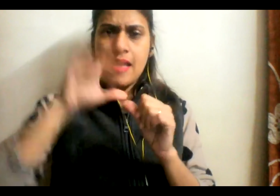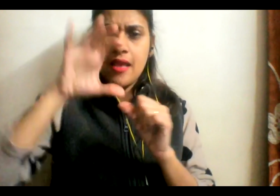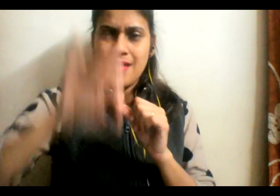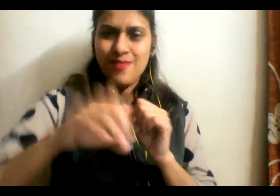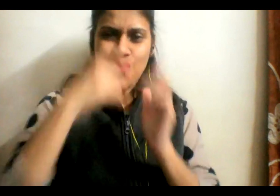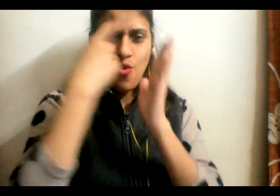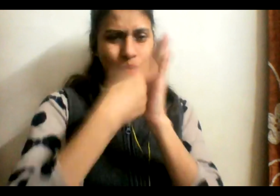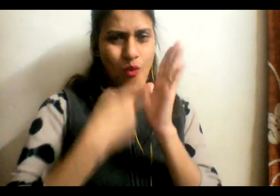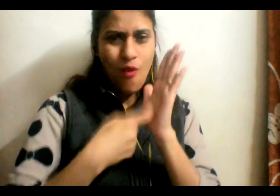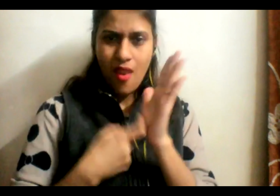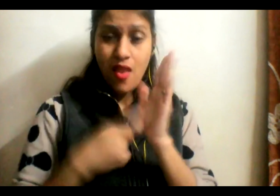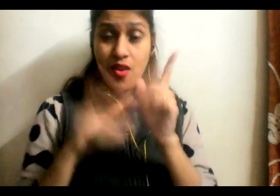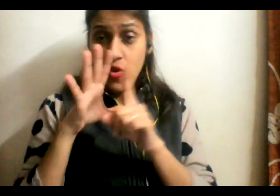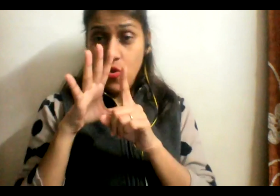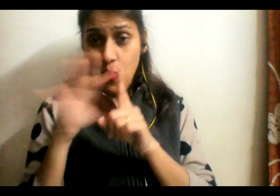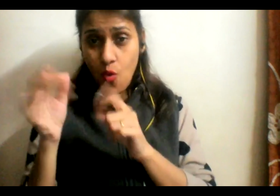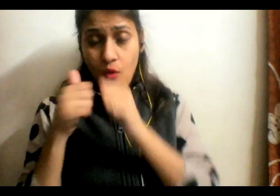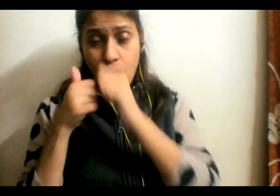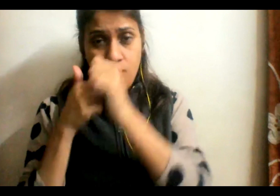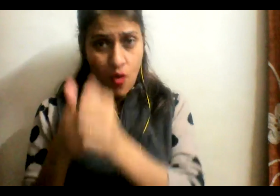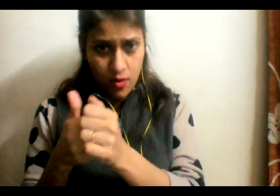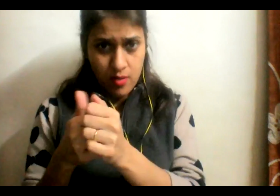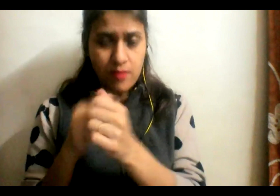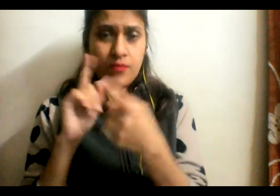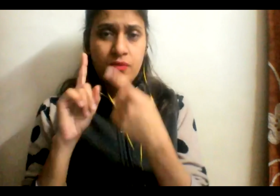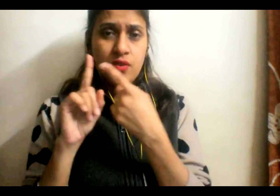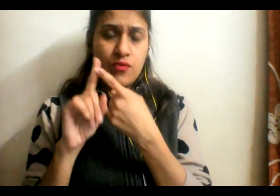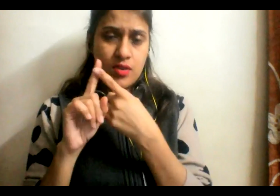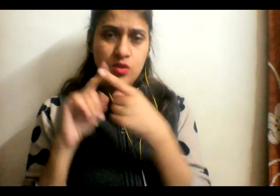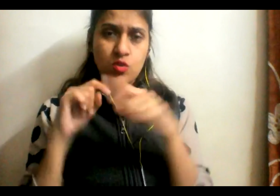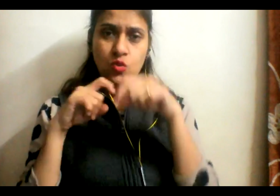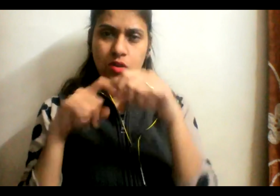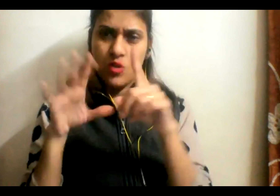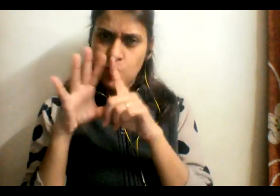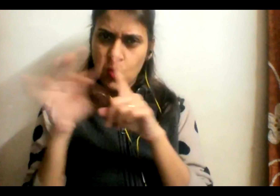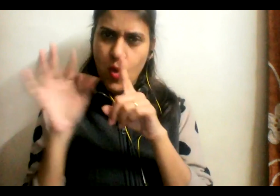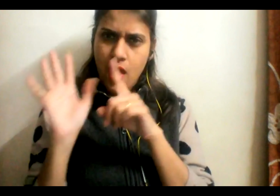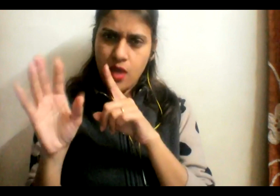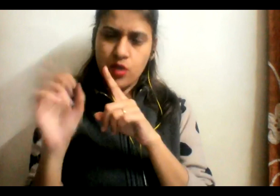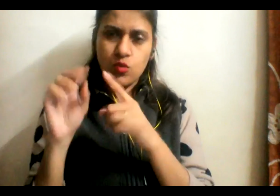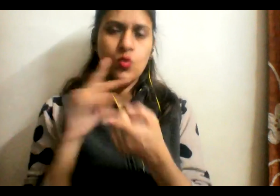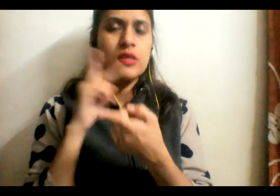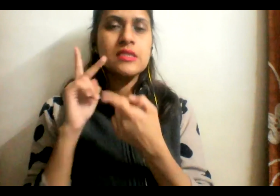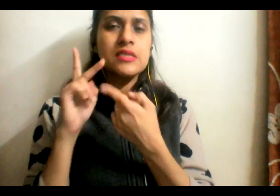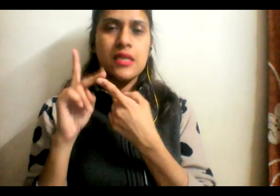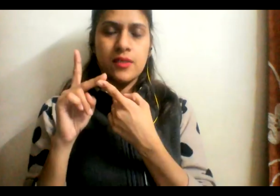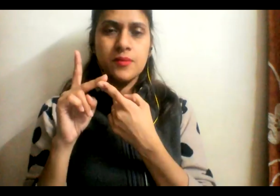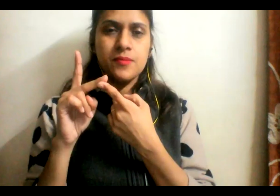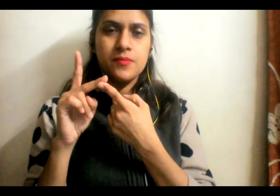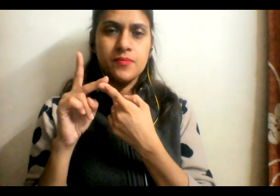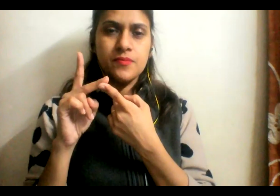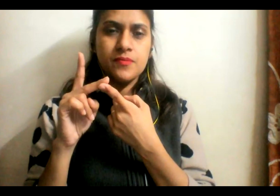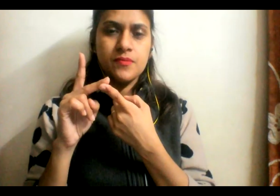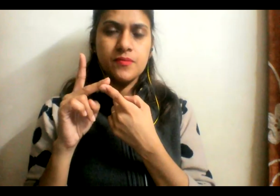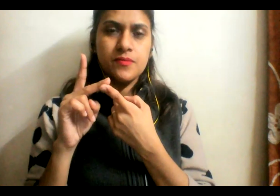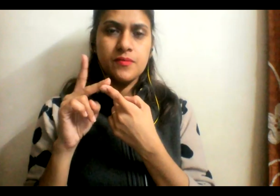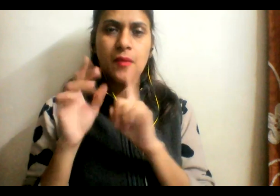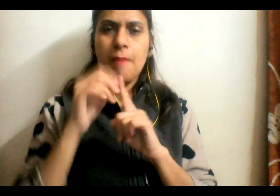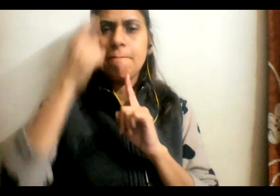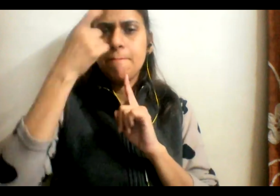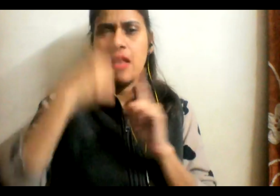are applied over there? First question. And second question, so since, let me tell you a little personal